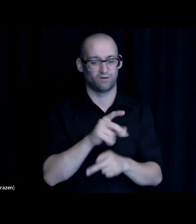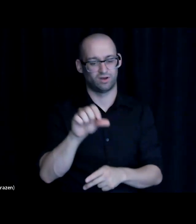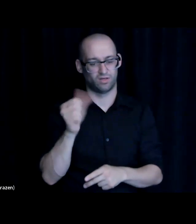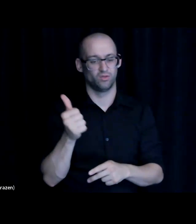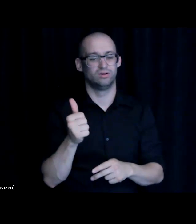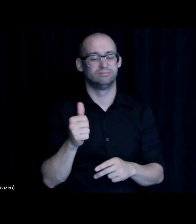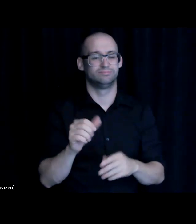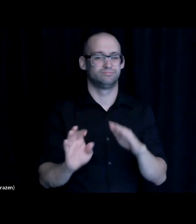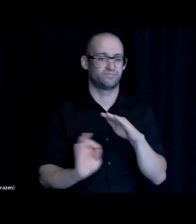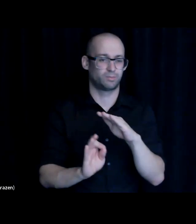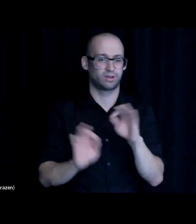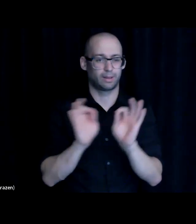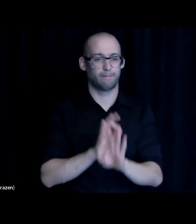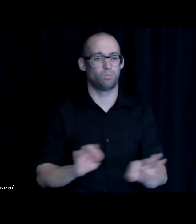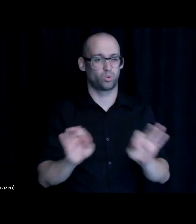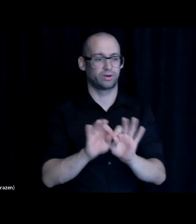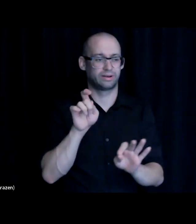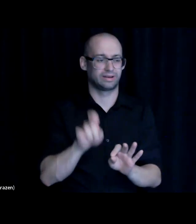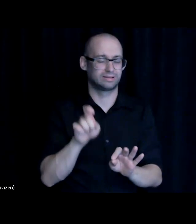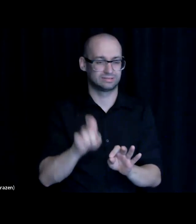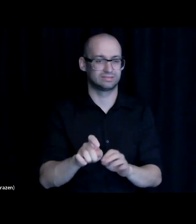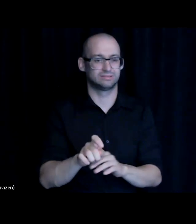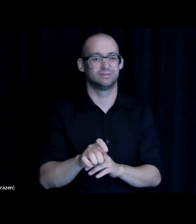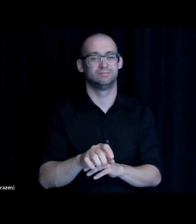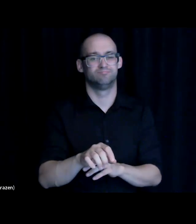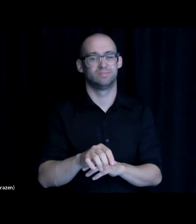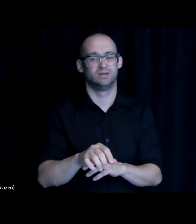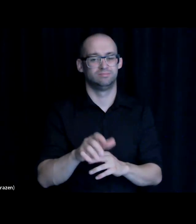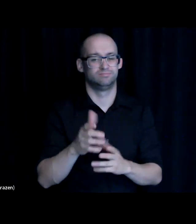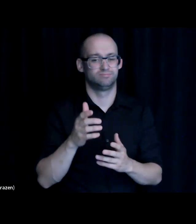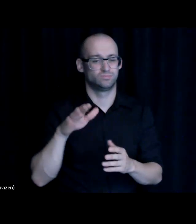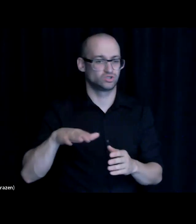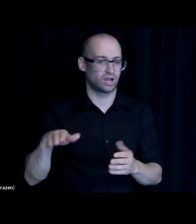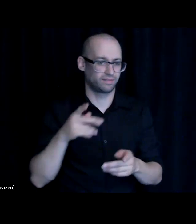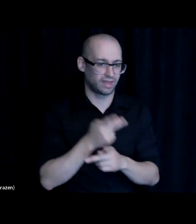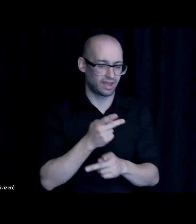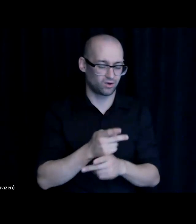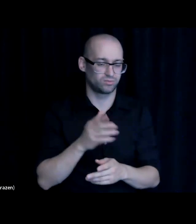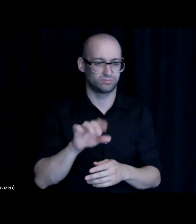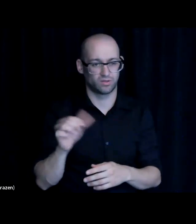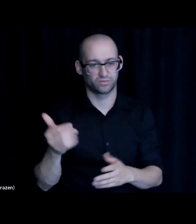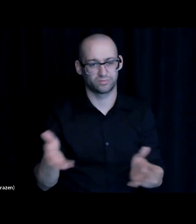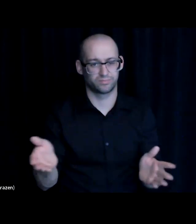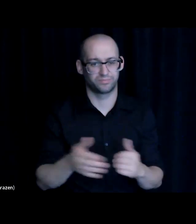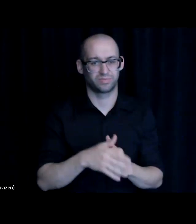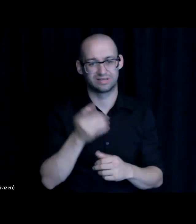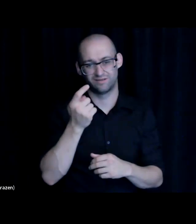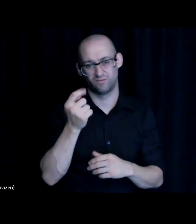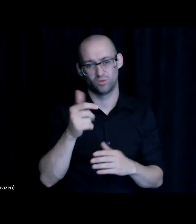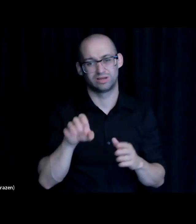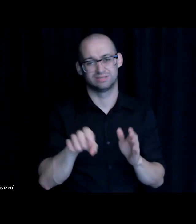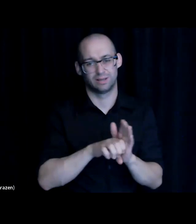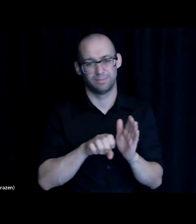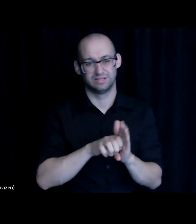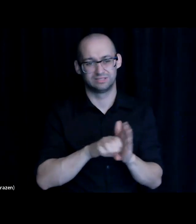fundamental needs, enrichment, finding childcare, and other things that they might need. So those are just a few of the examples of